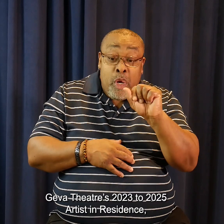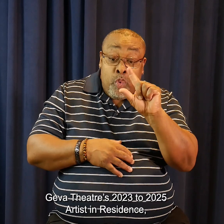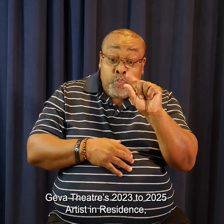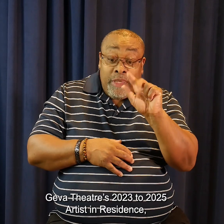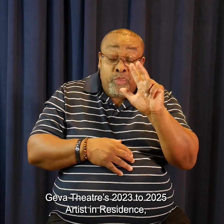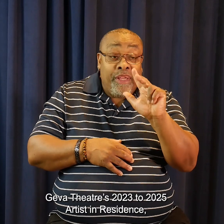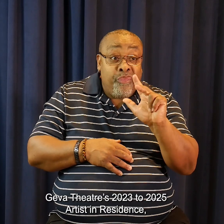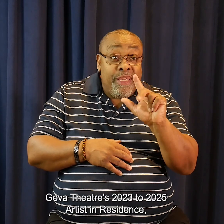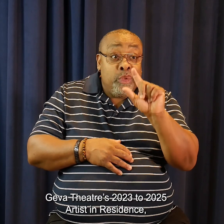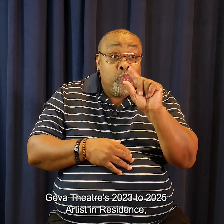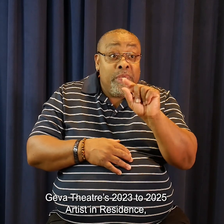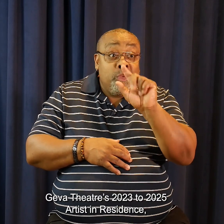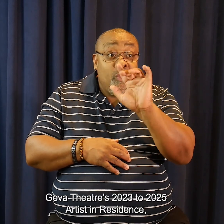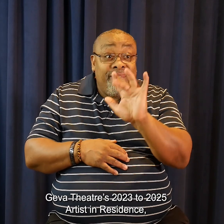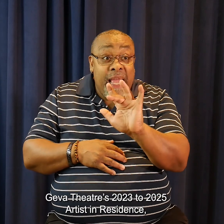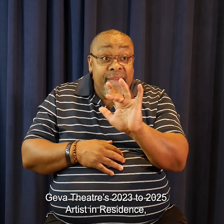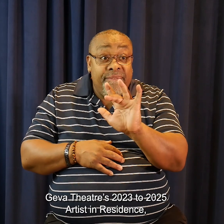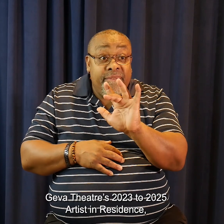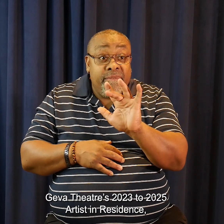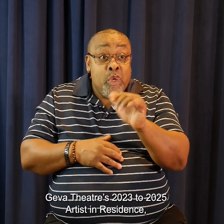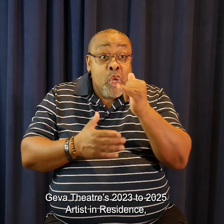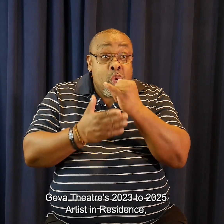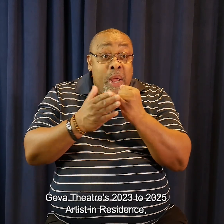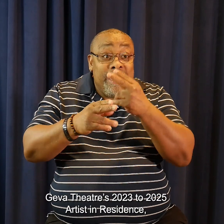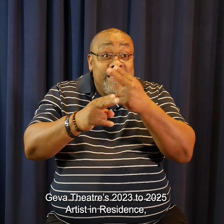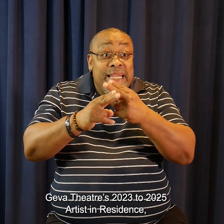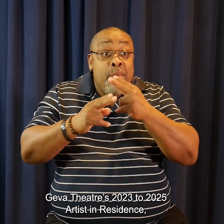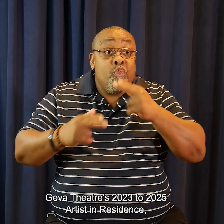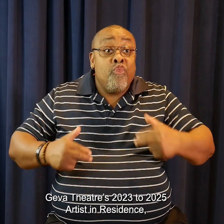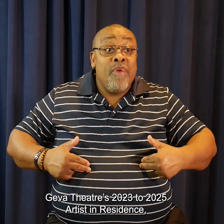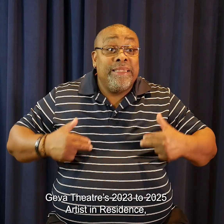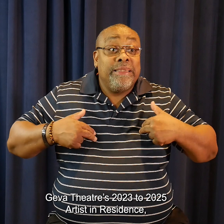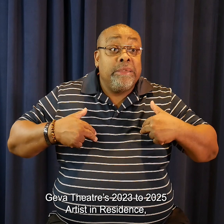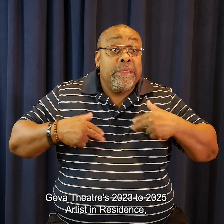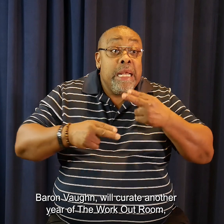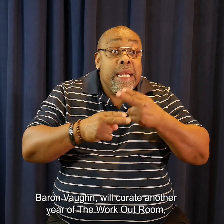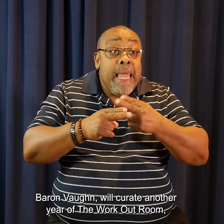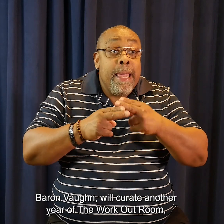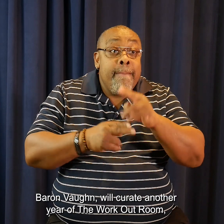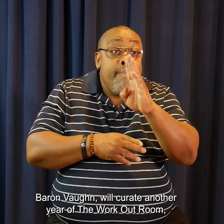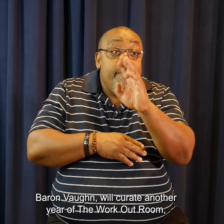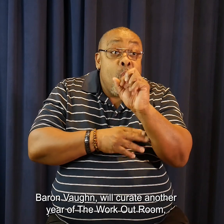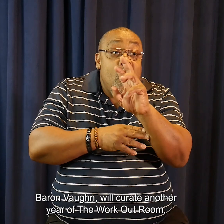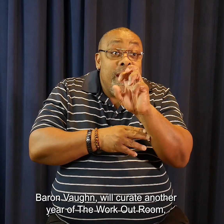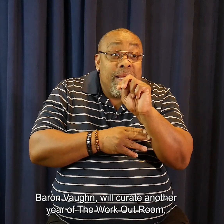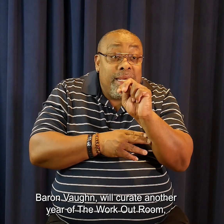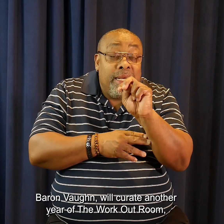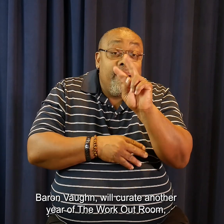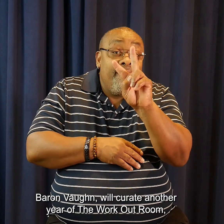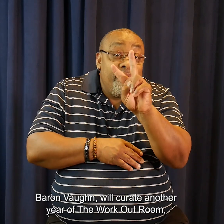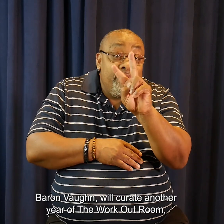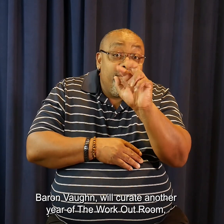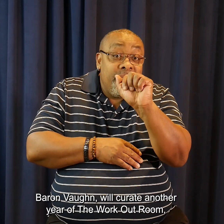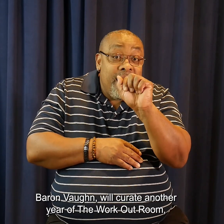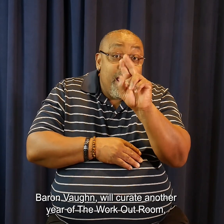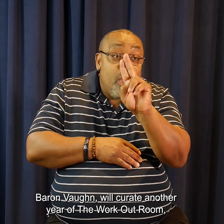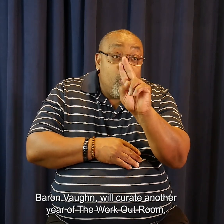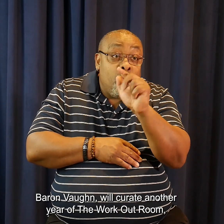Geva Theater's 2023 to 2025 Artists in Residence, Baron Vaughn, will curate another year of